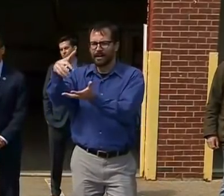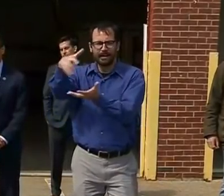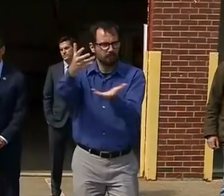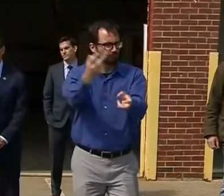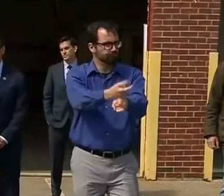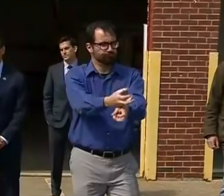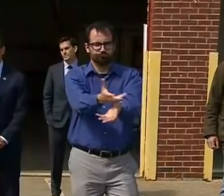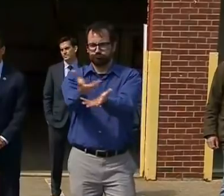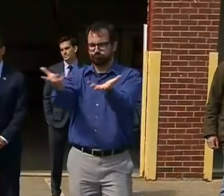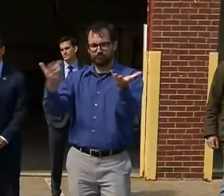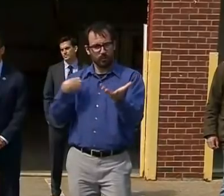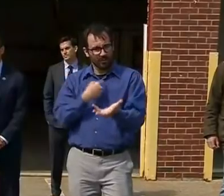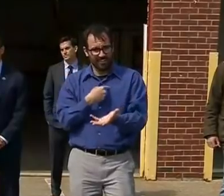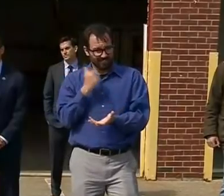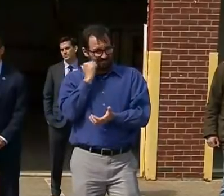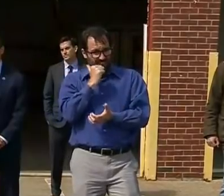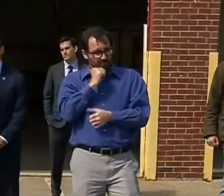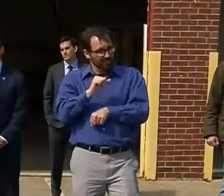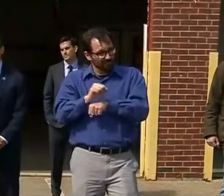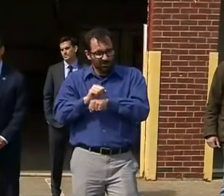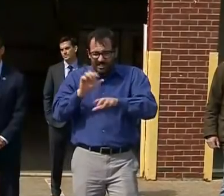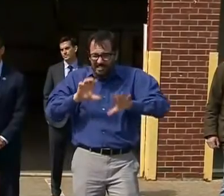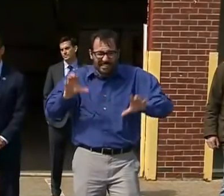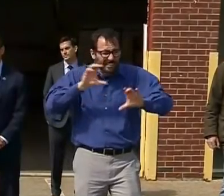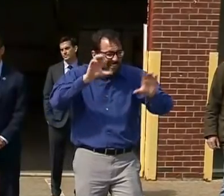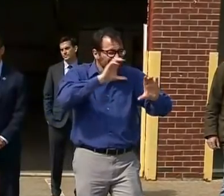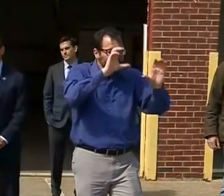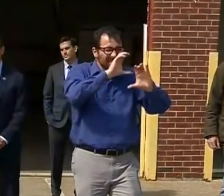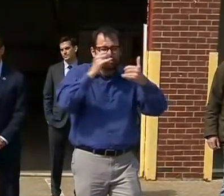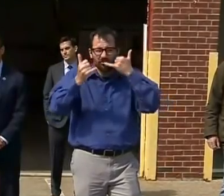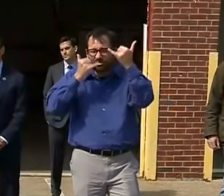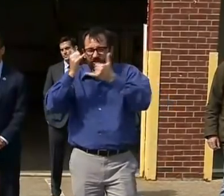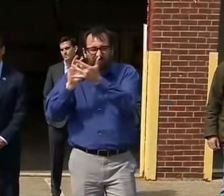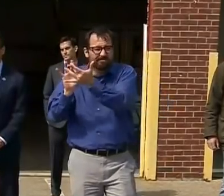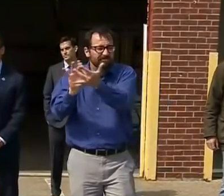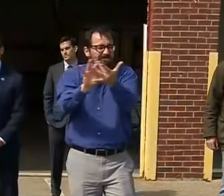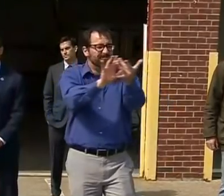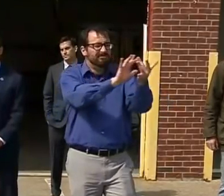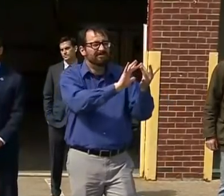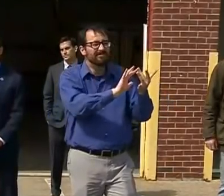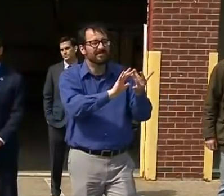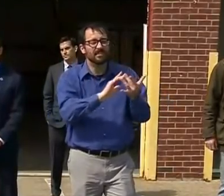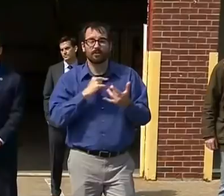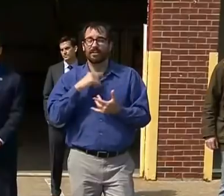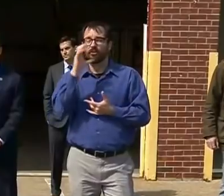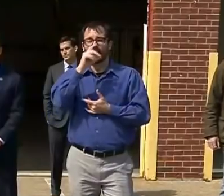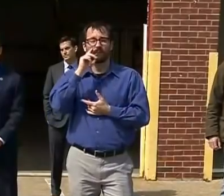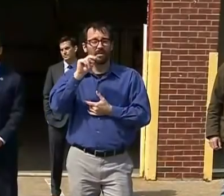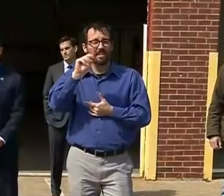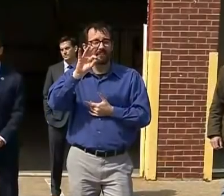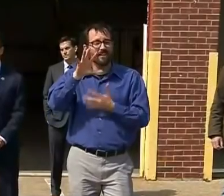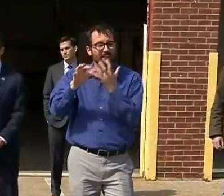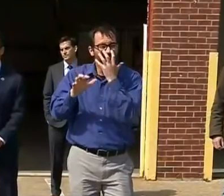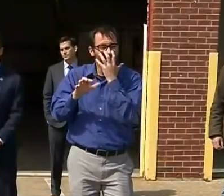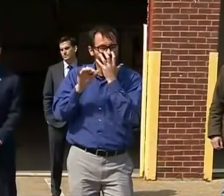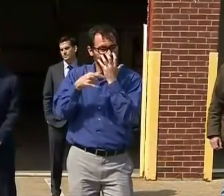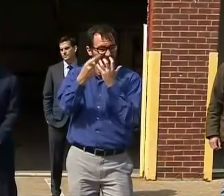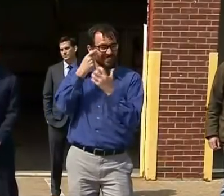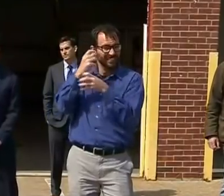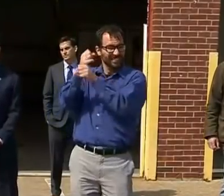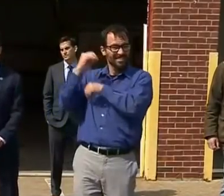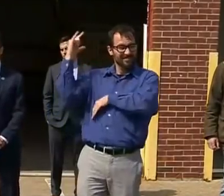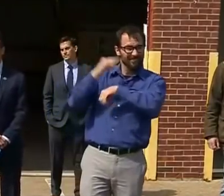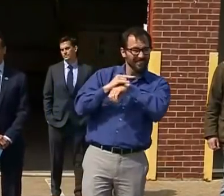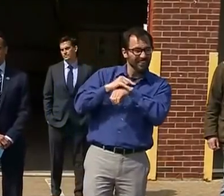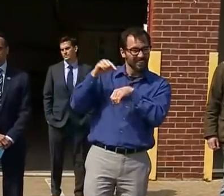We're still working channels on additional 95 masks, N95 masks. We think this is a terrific tool to help us create a